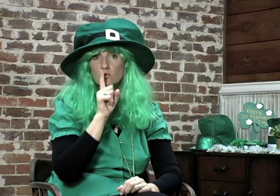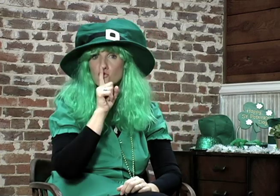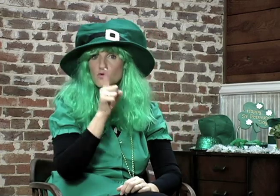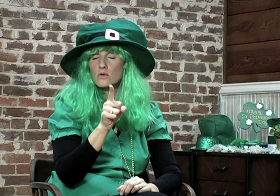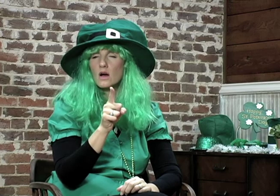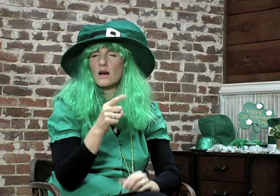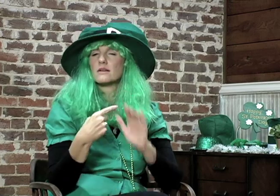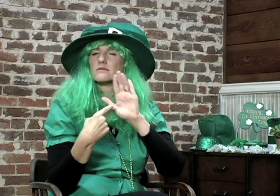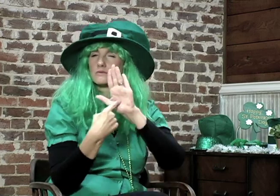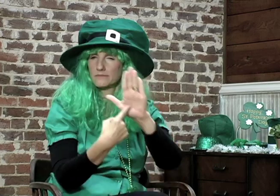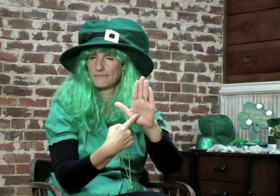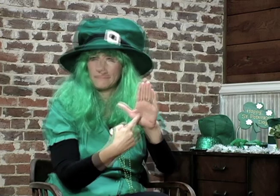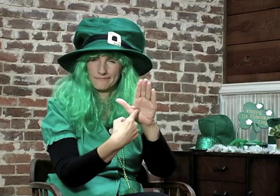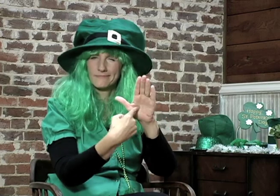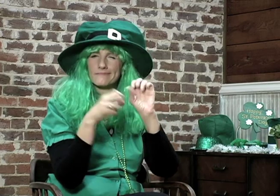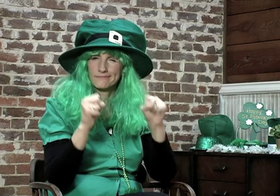But truly,